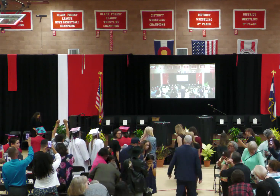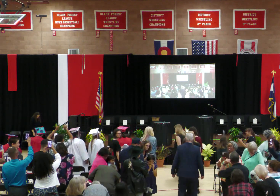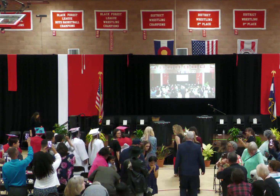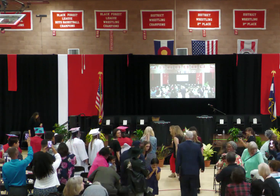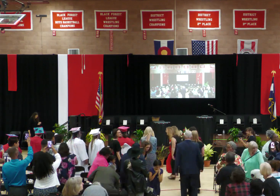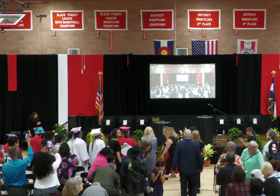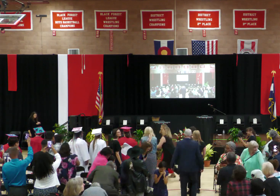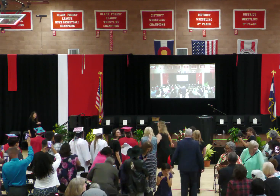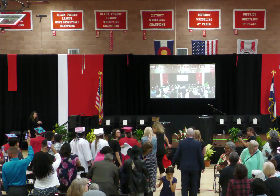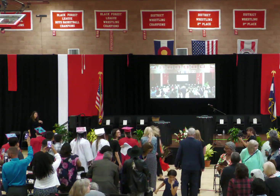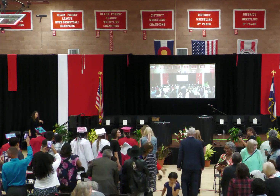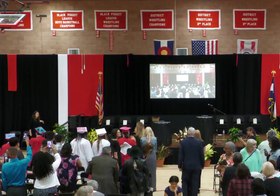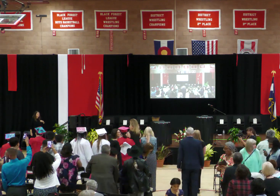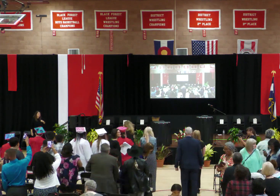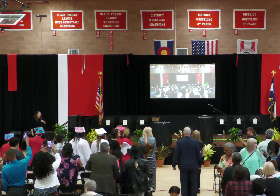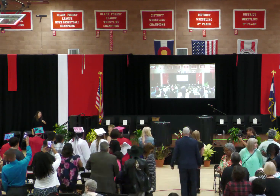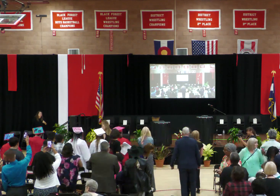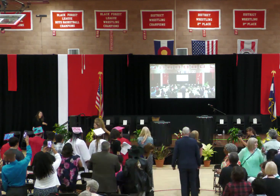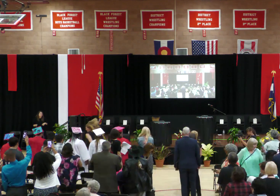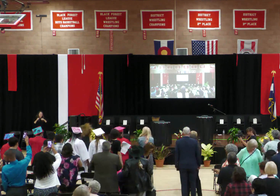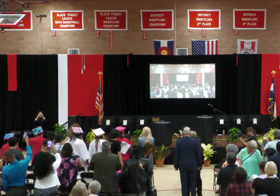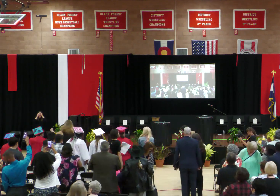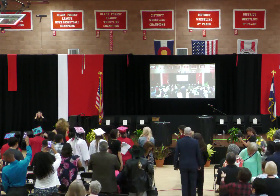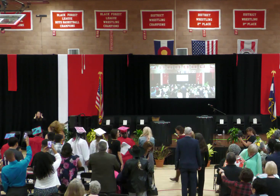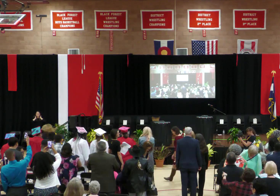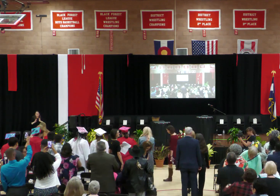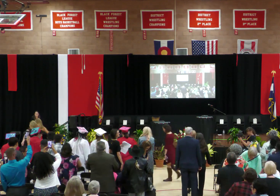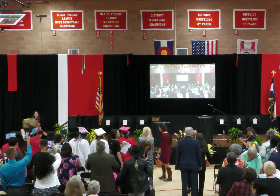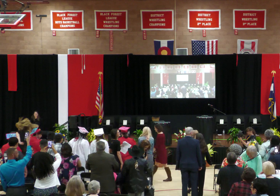our guest speaker, Ryan Comerton.